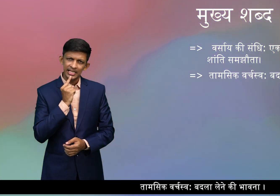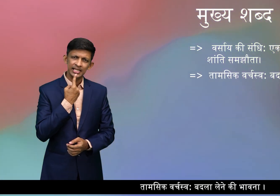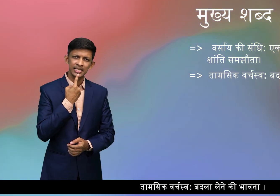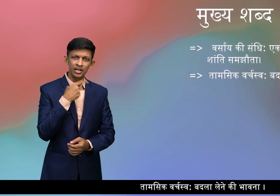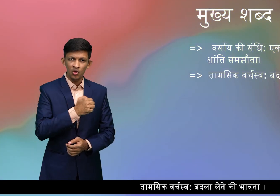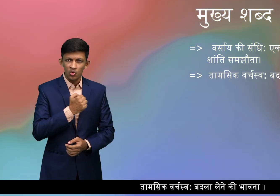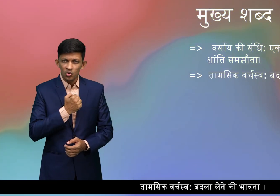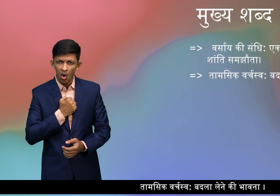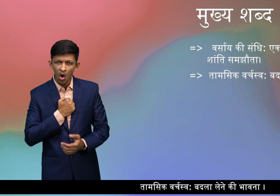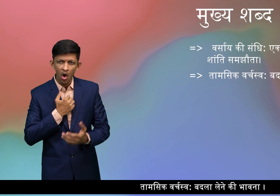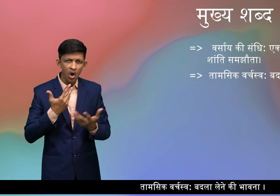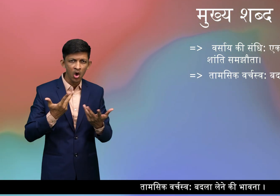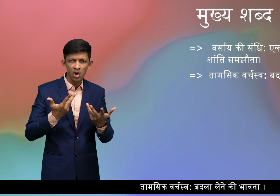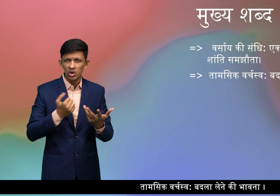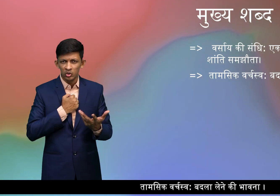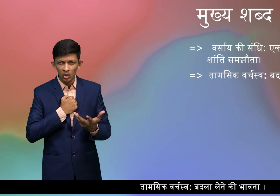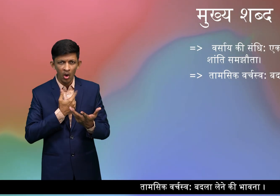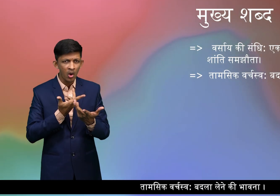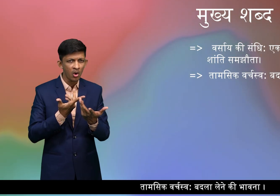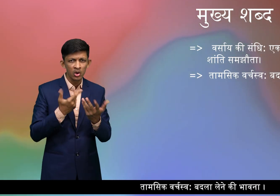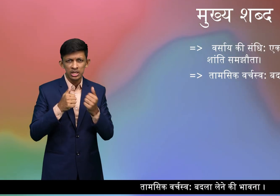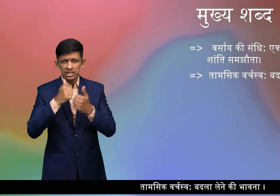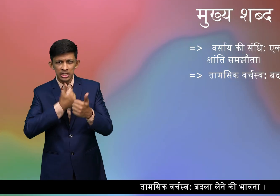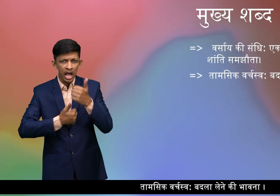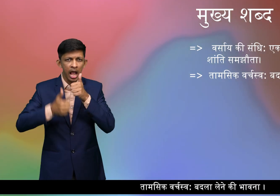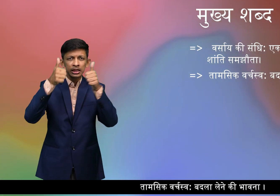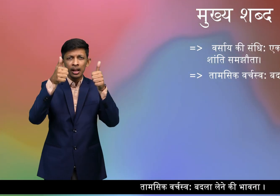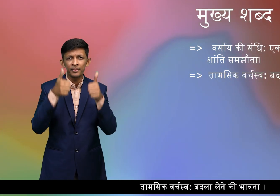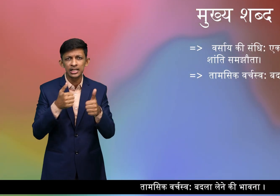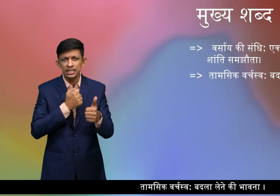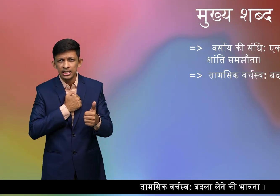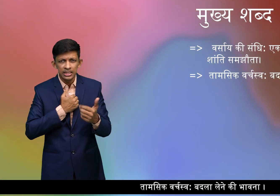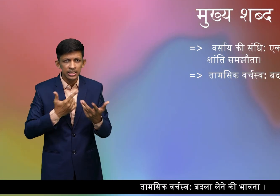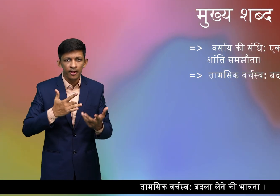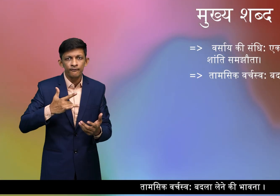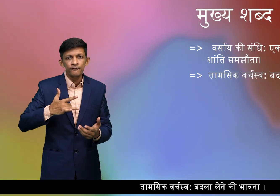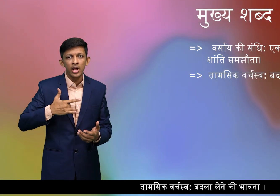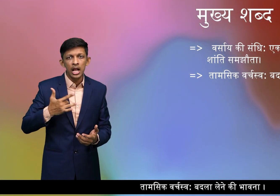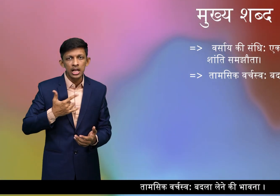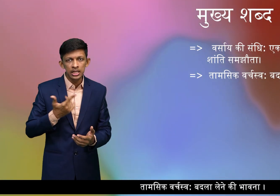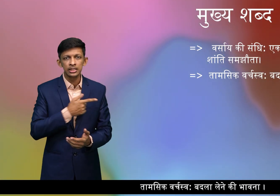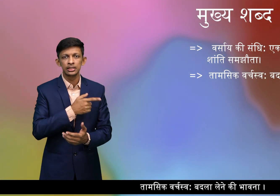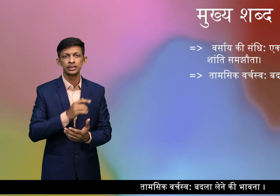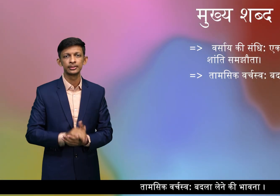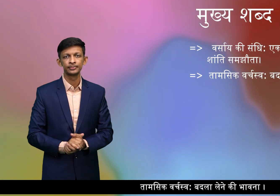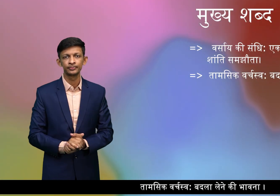Vengeful domination, the feeling of revenge.